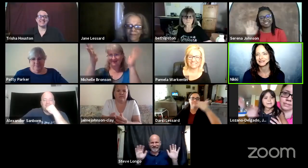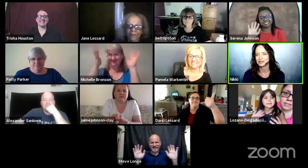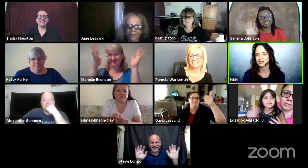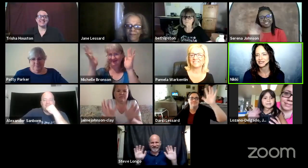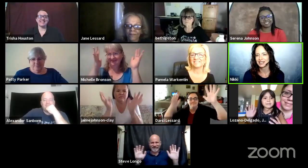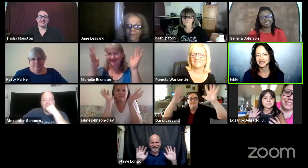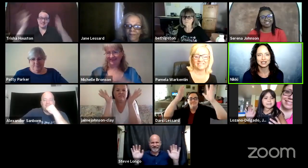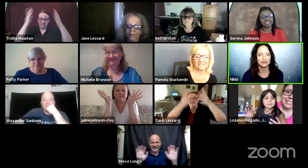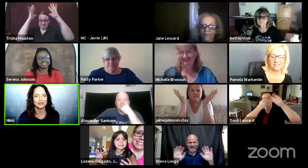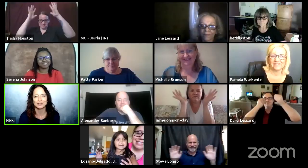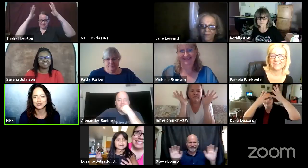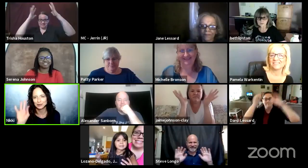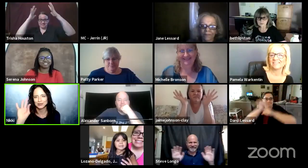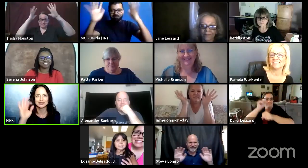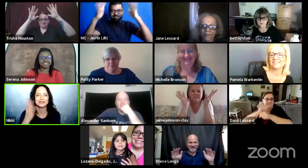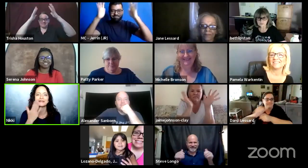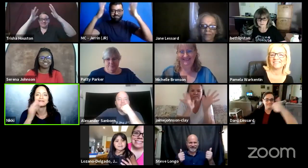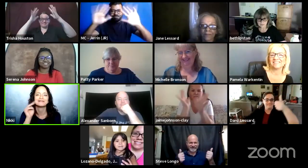Michelle saying thank you to the interpreters too.